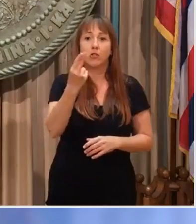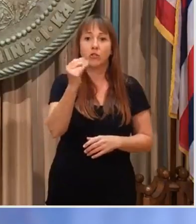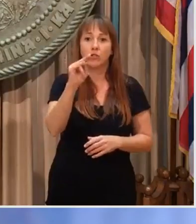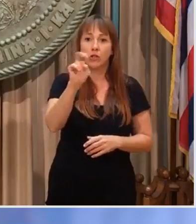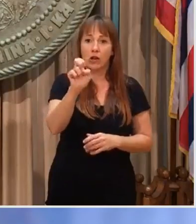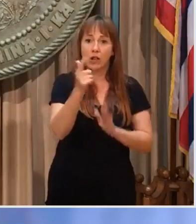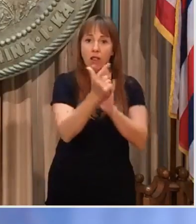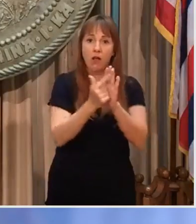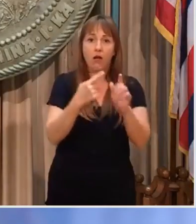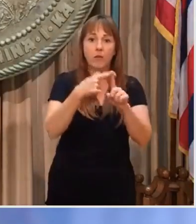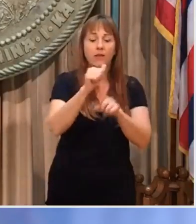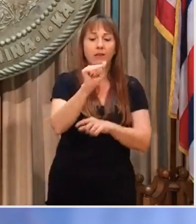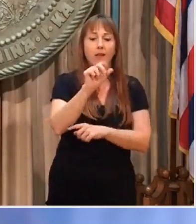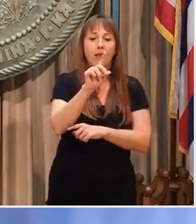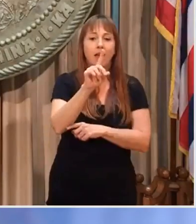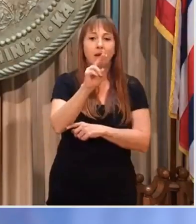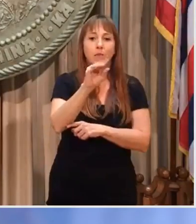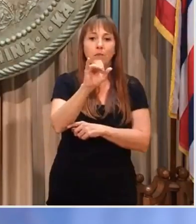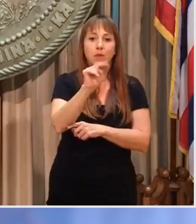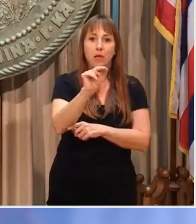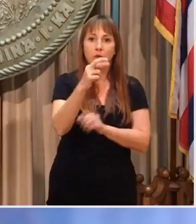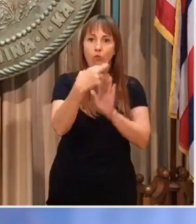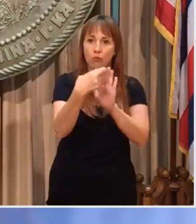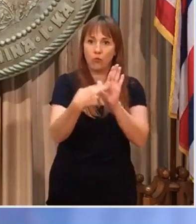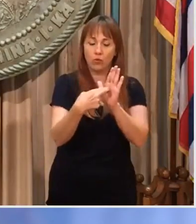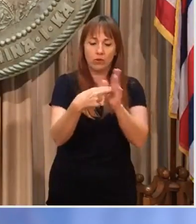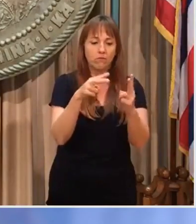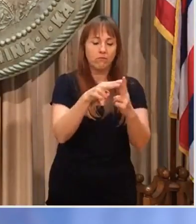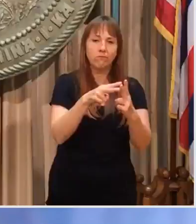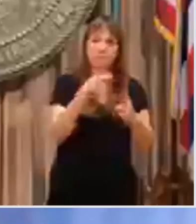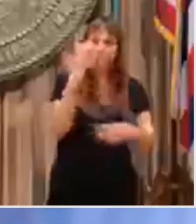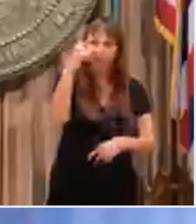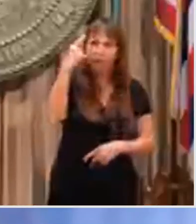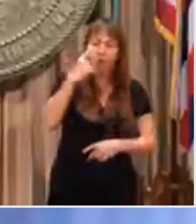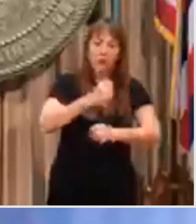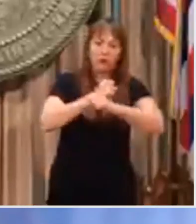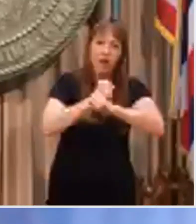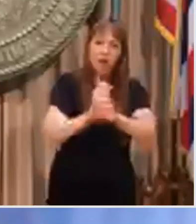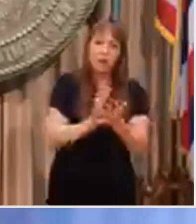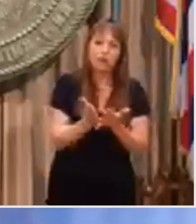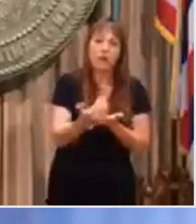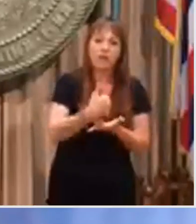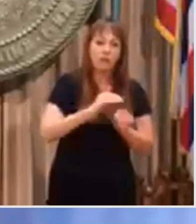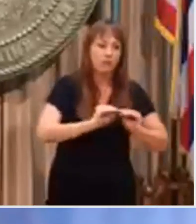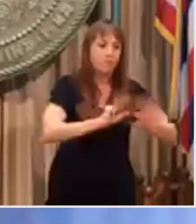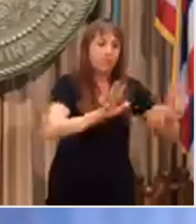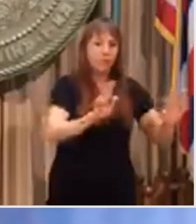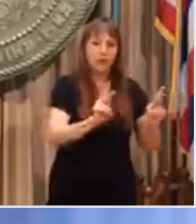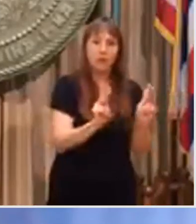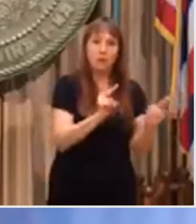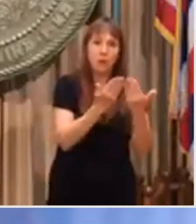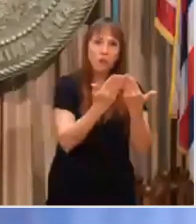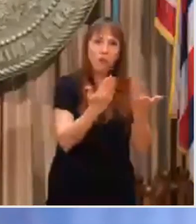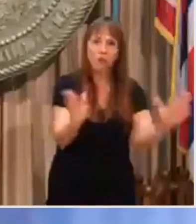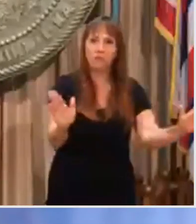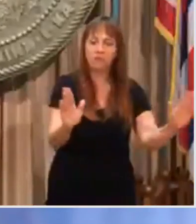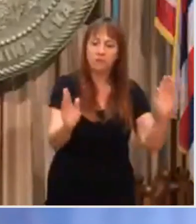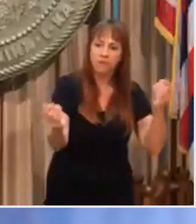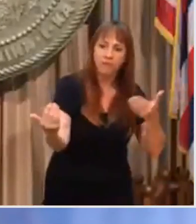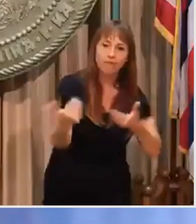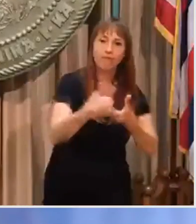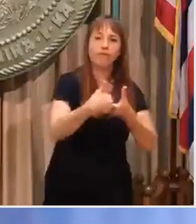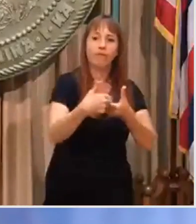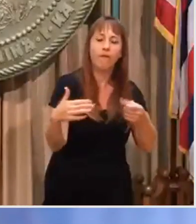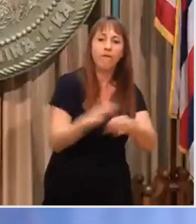and administrative rules that are meant to ensure government transparency and allow the public full access